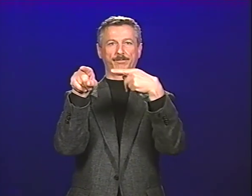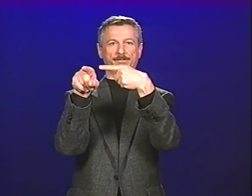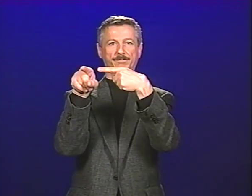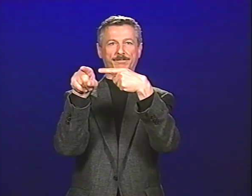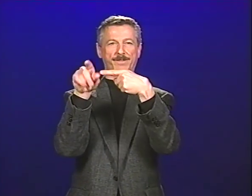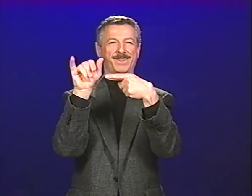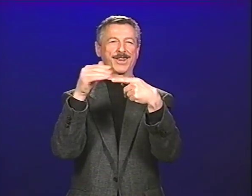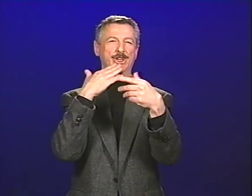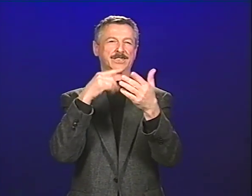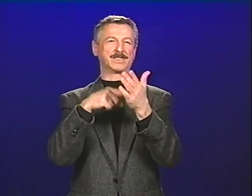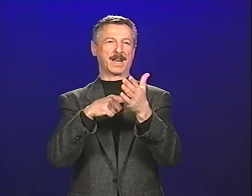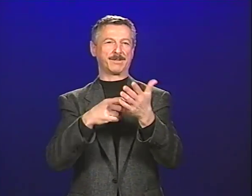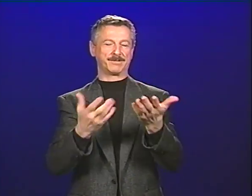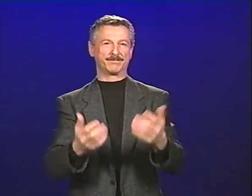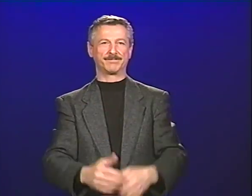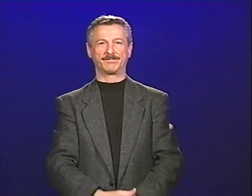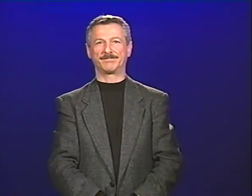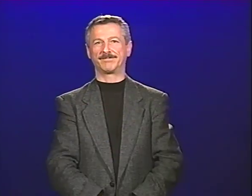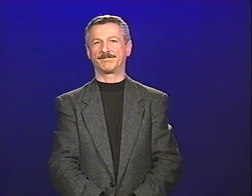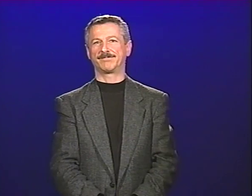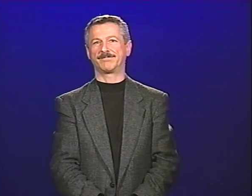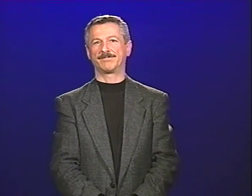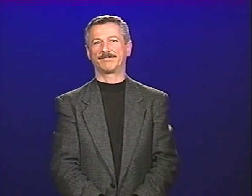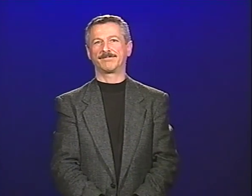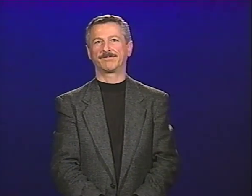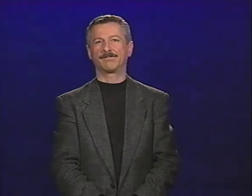index conveys the prepositional information in.